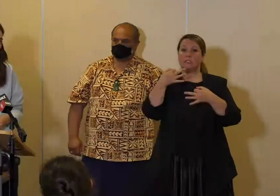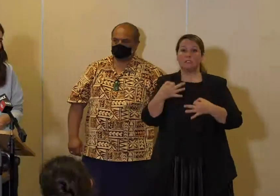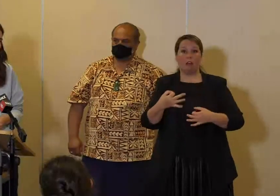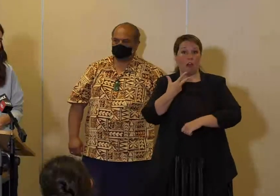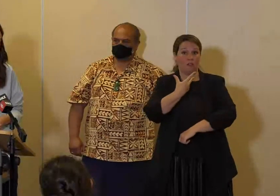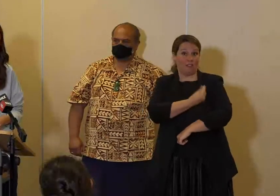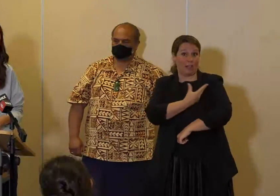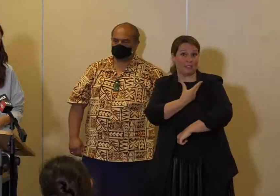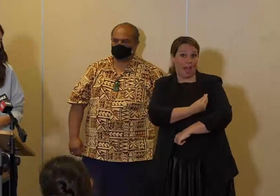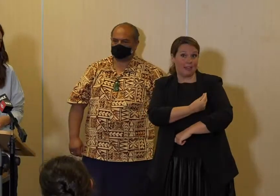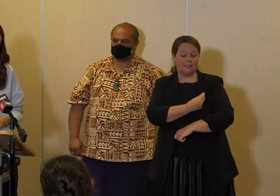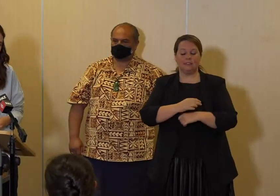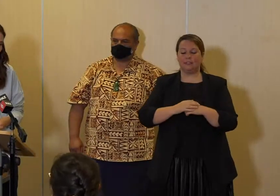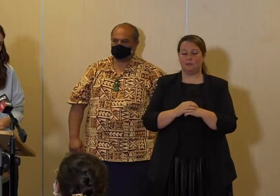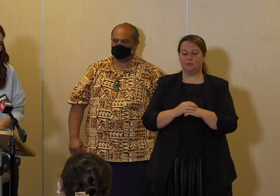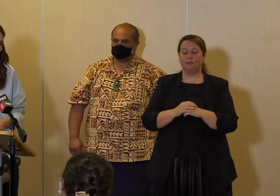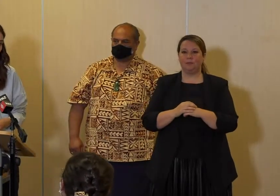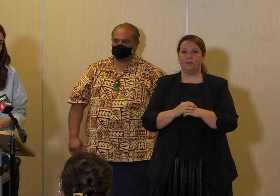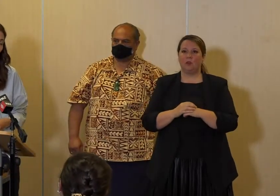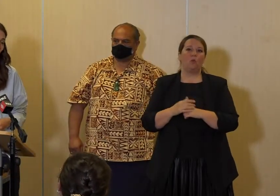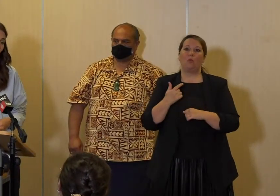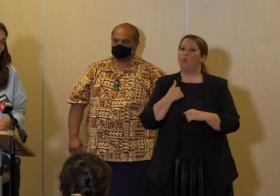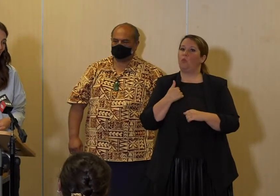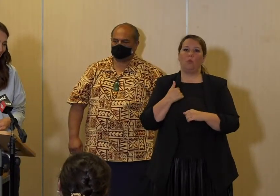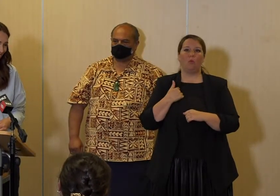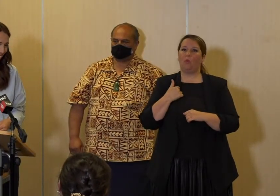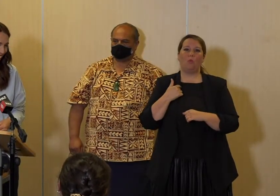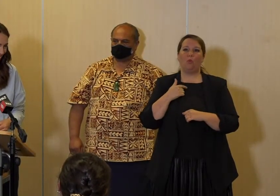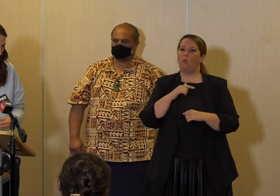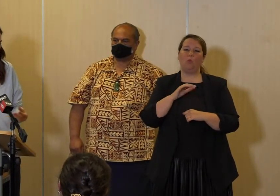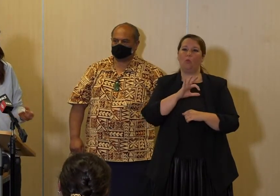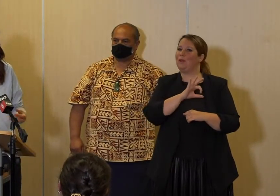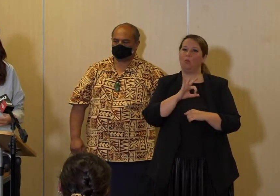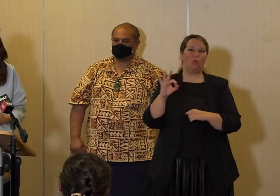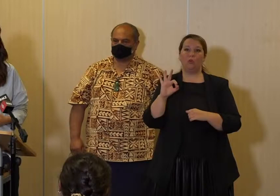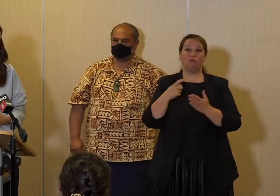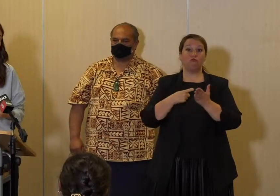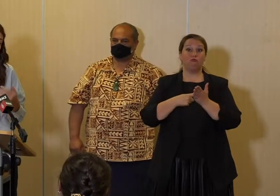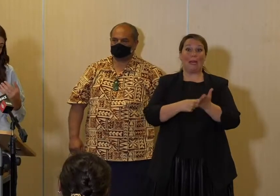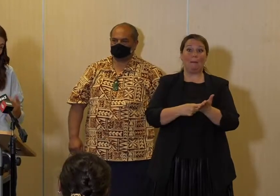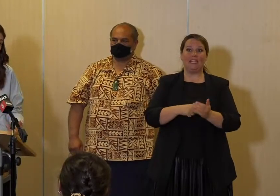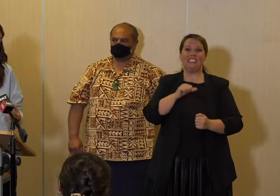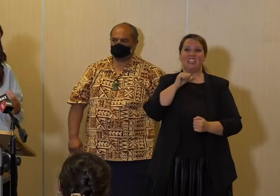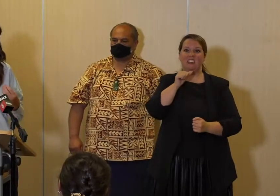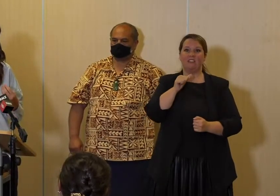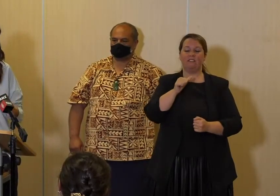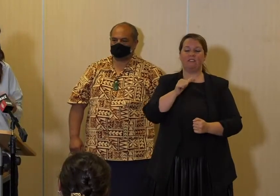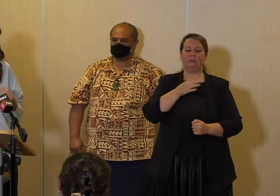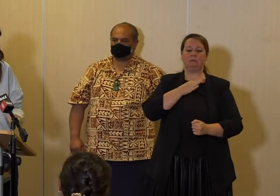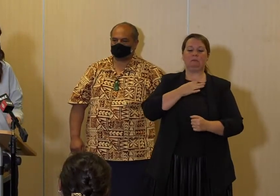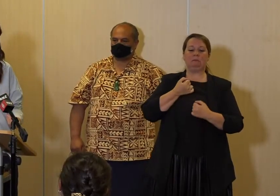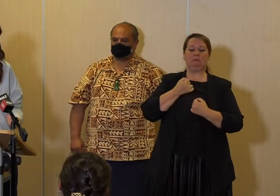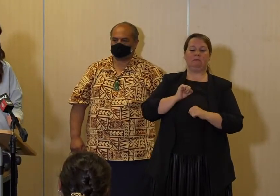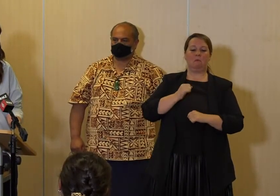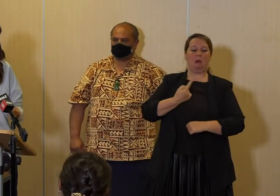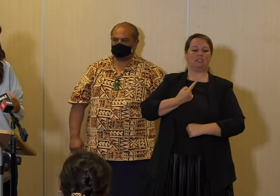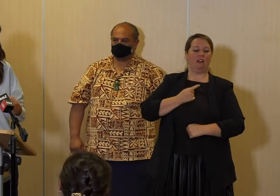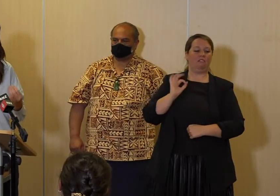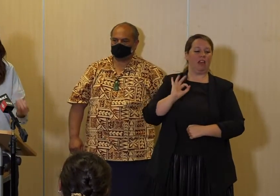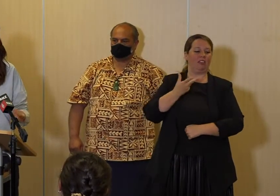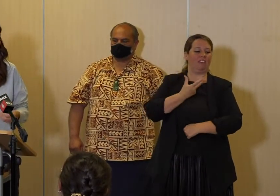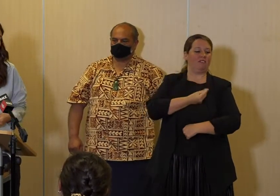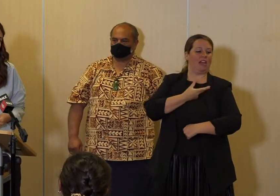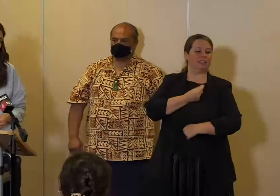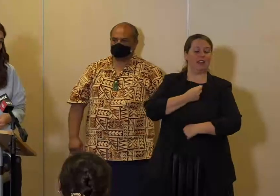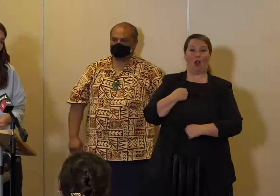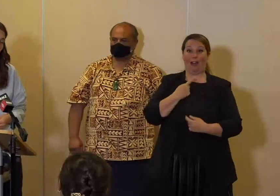we wouldn't make a recommendation that we wouldn't undertake ourselves. but it is always a parent's choice. So a